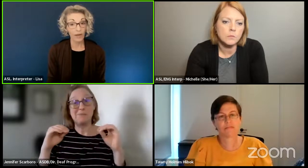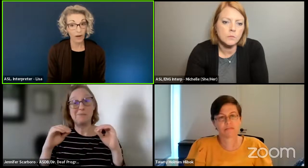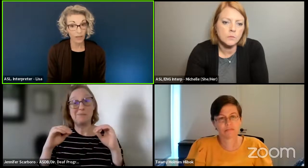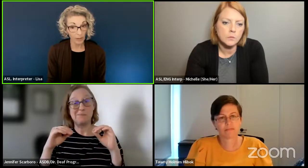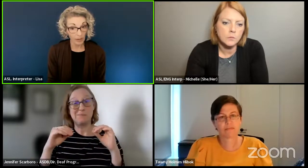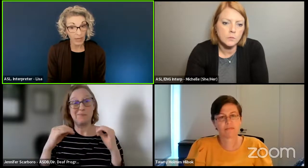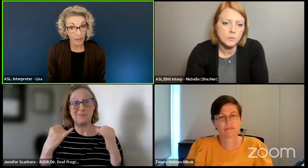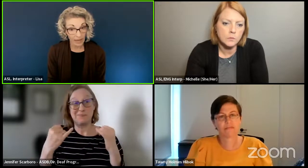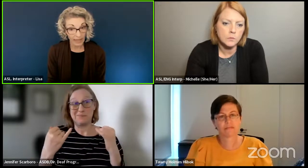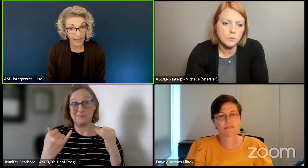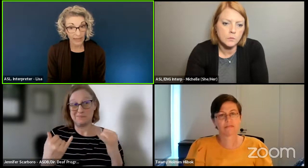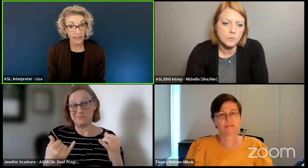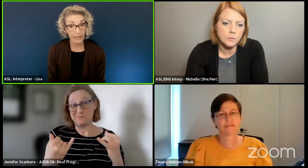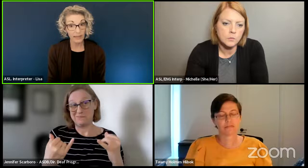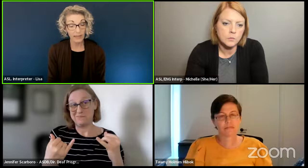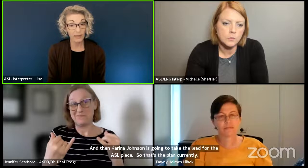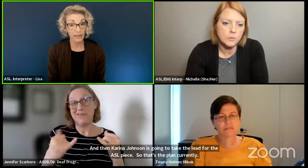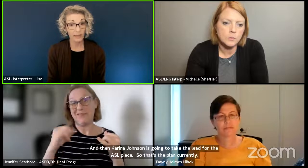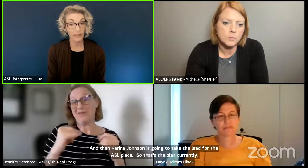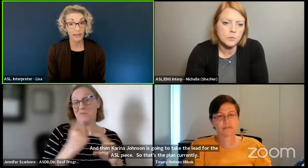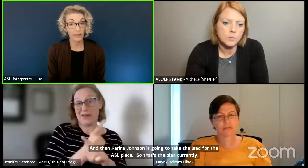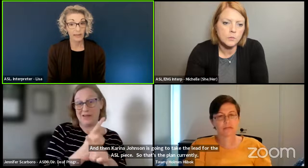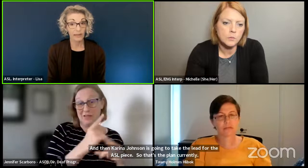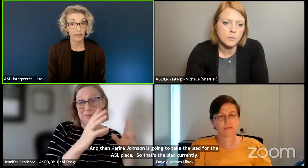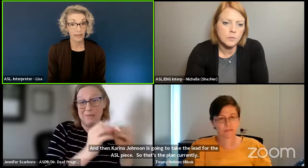We're having our subcommittee meetings